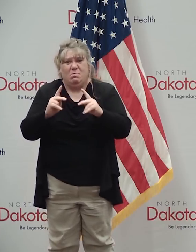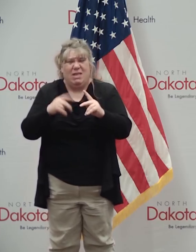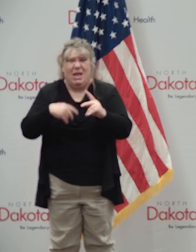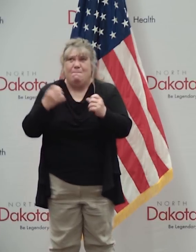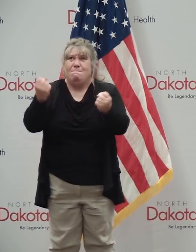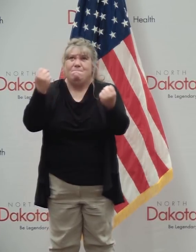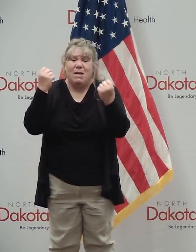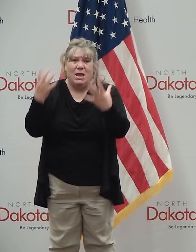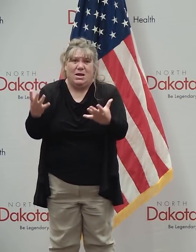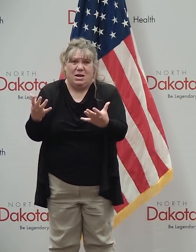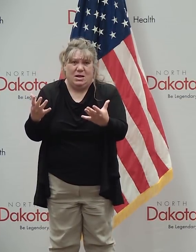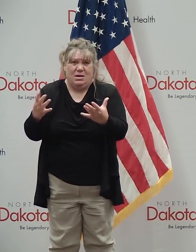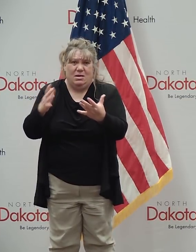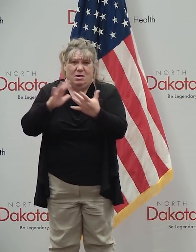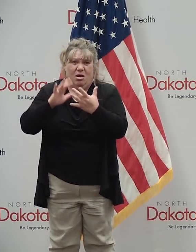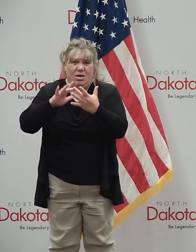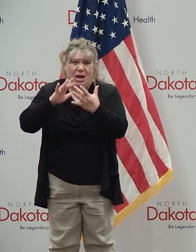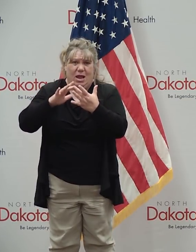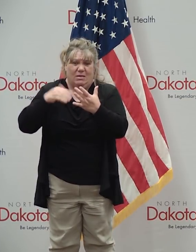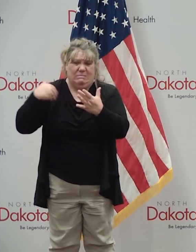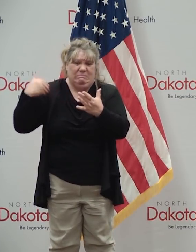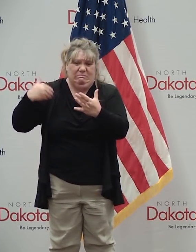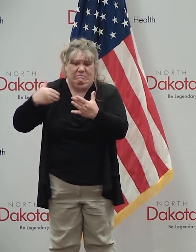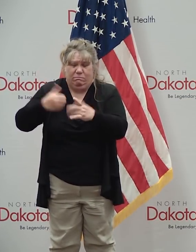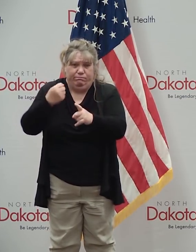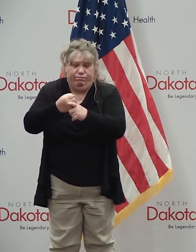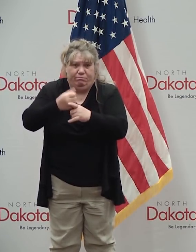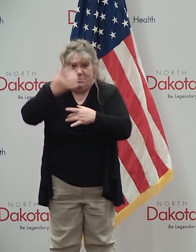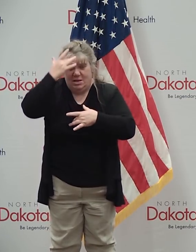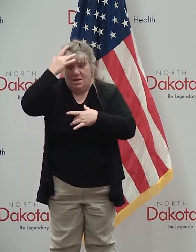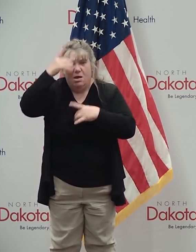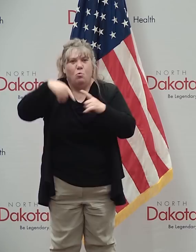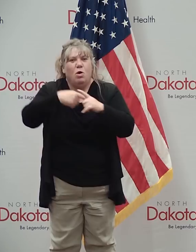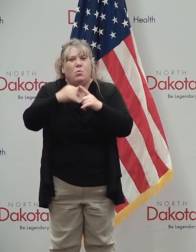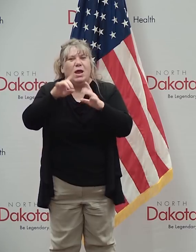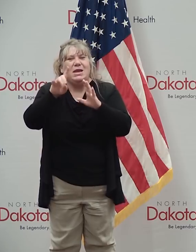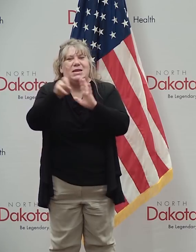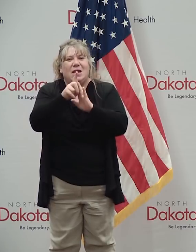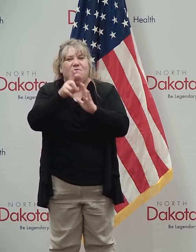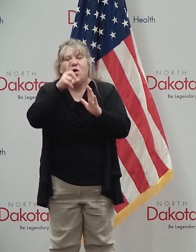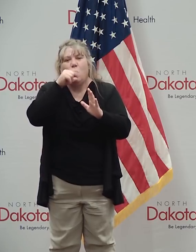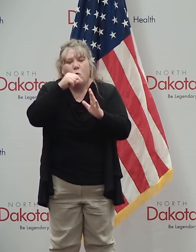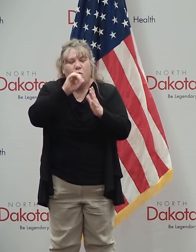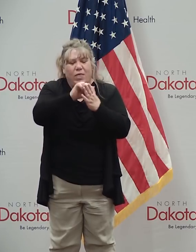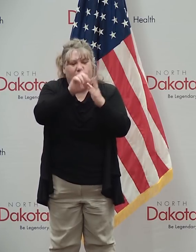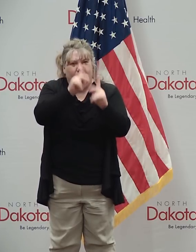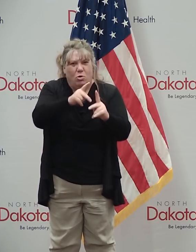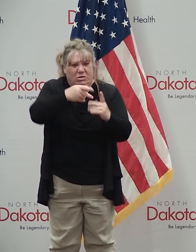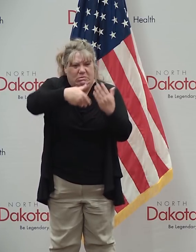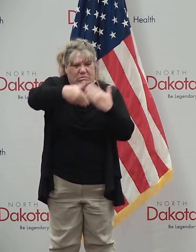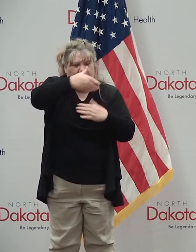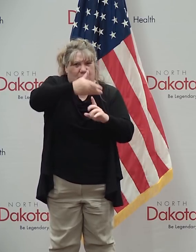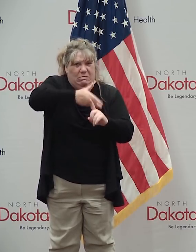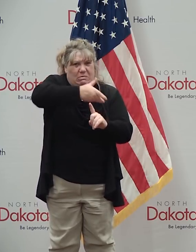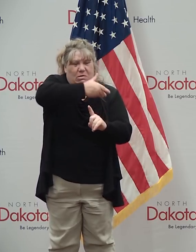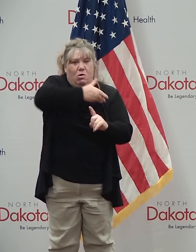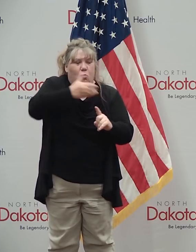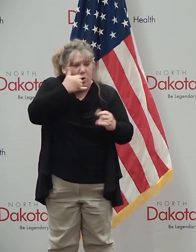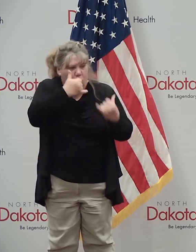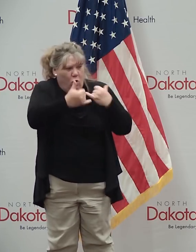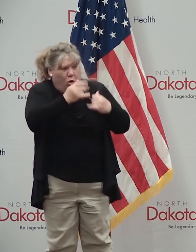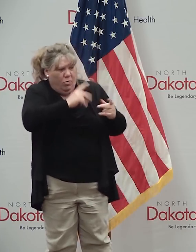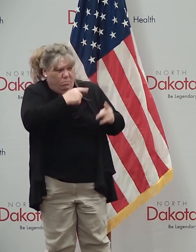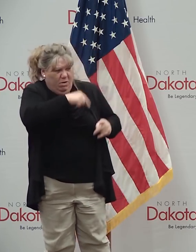dozens. So there's a lot of work for us to do. And when we identify those close contacts, we will be calling those